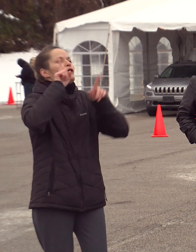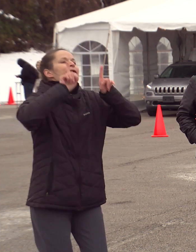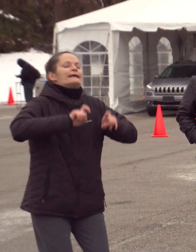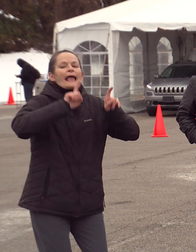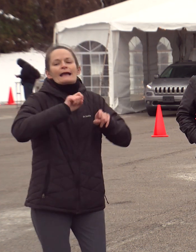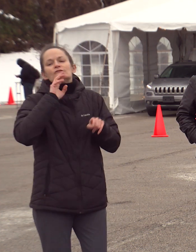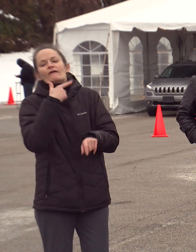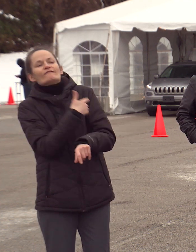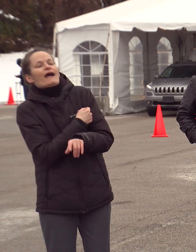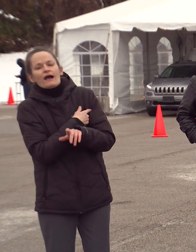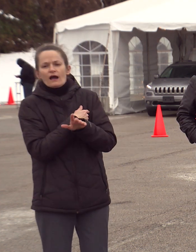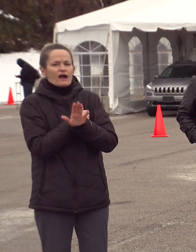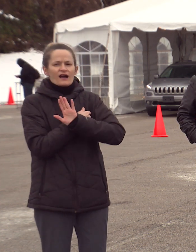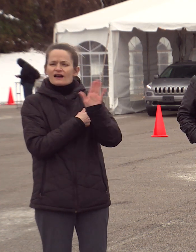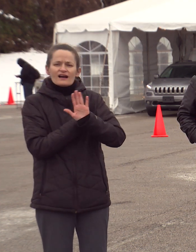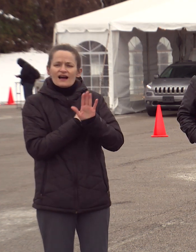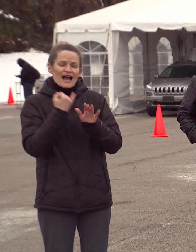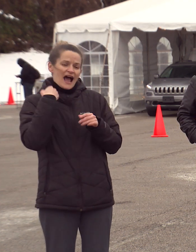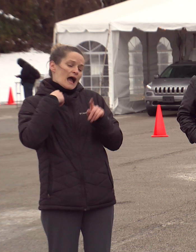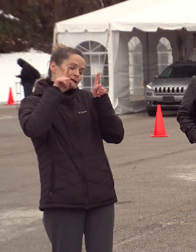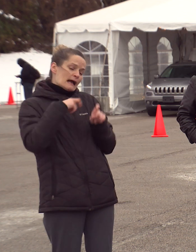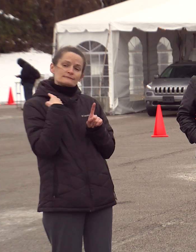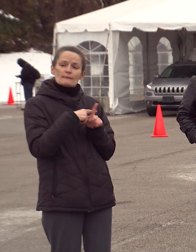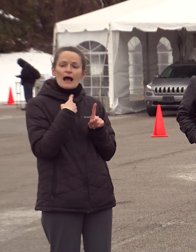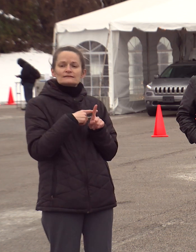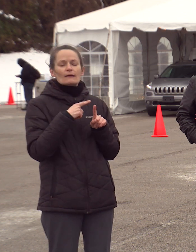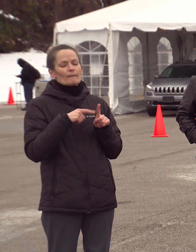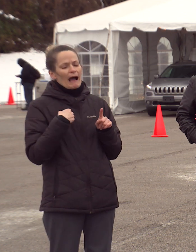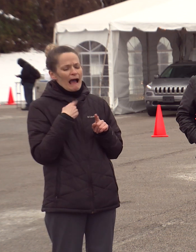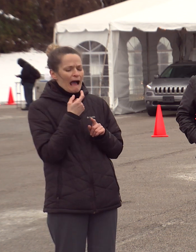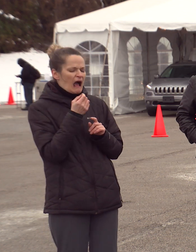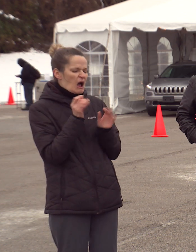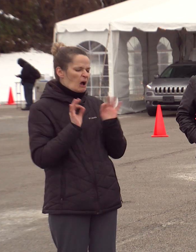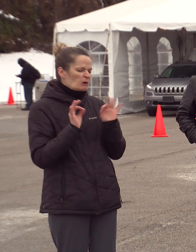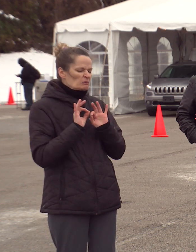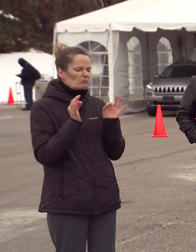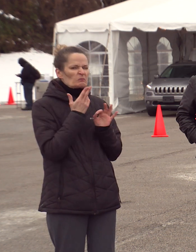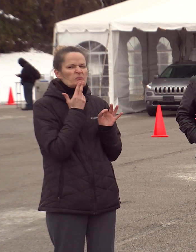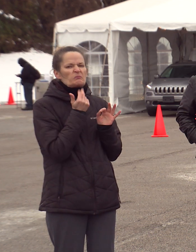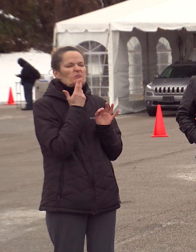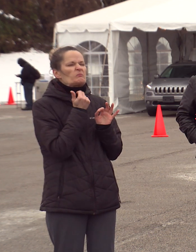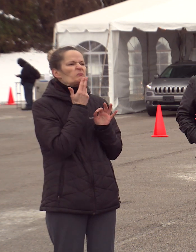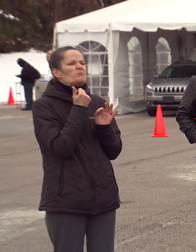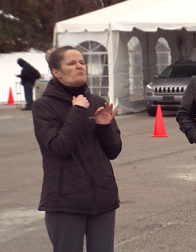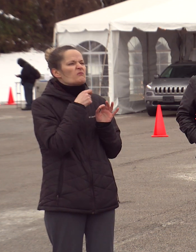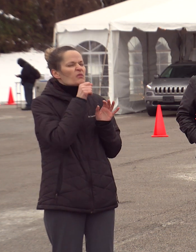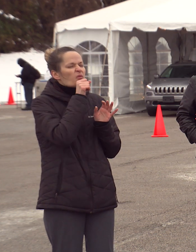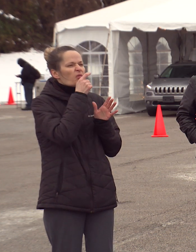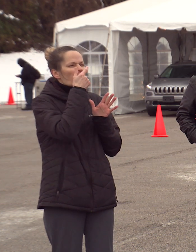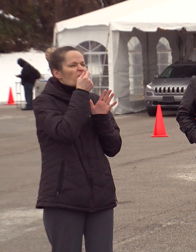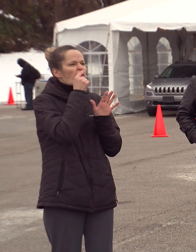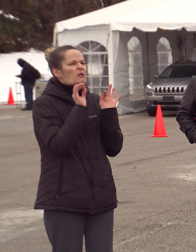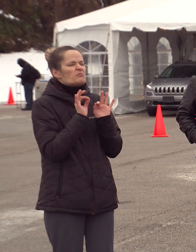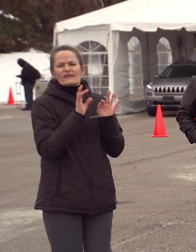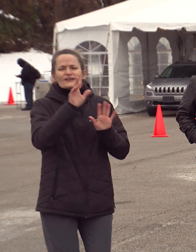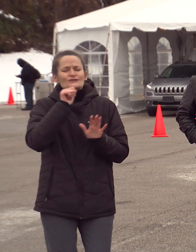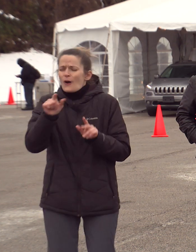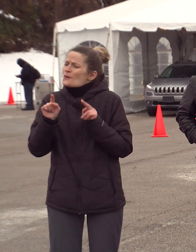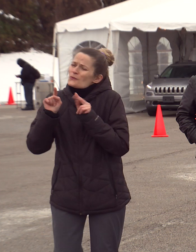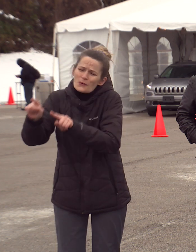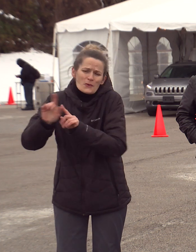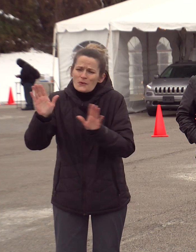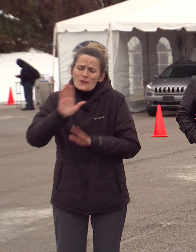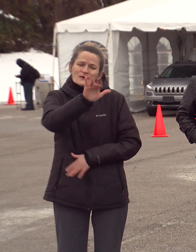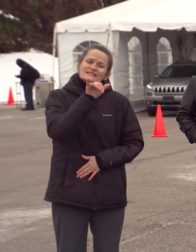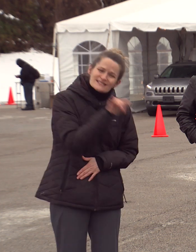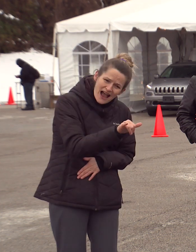and are only experiencing mild symptoms. In this case, you should stay home and self-isolate. If you go to the emergency room just